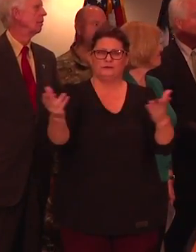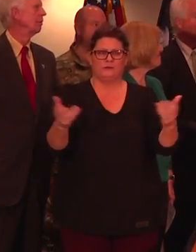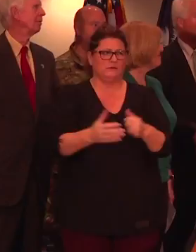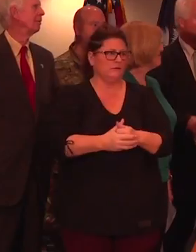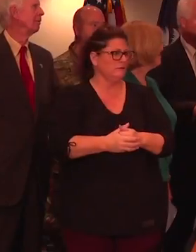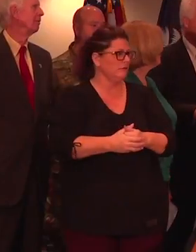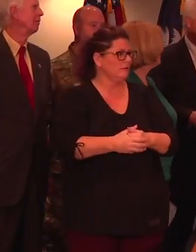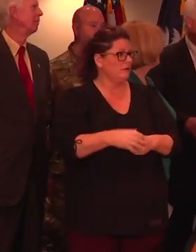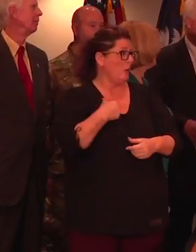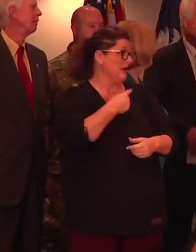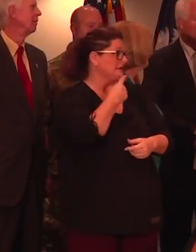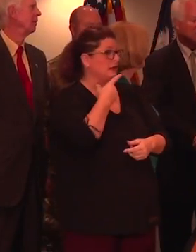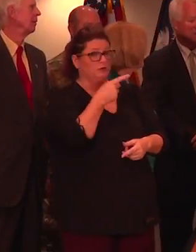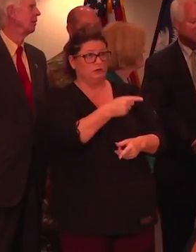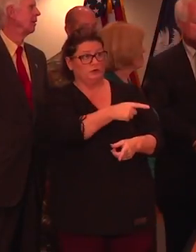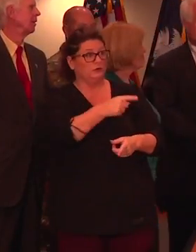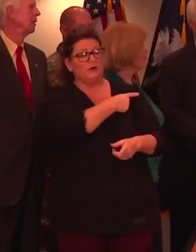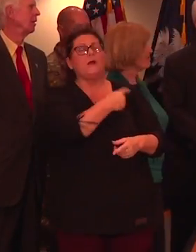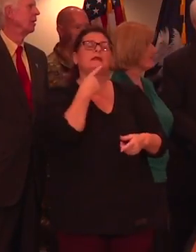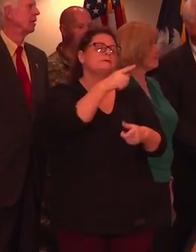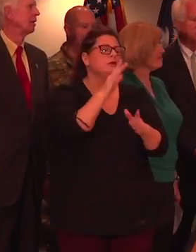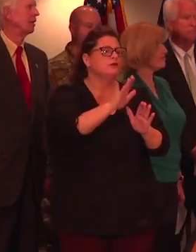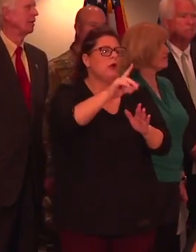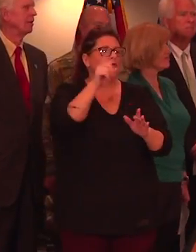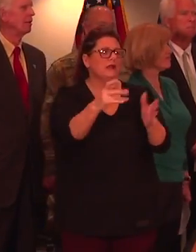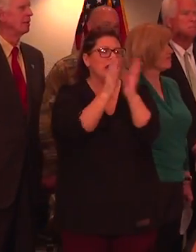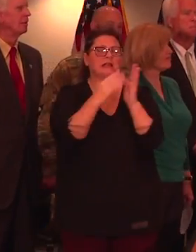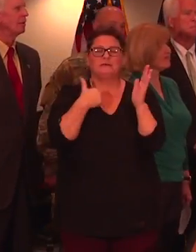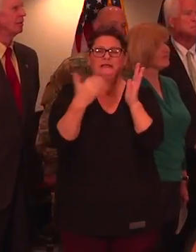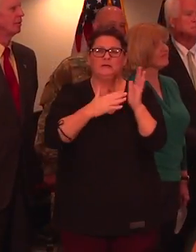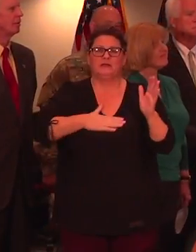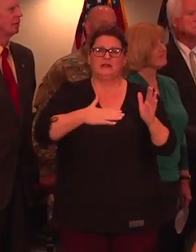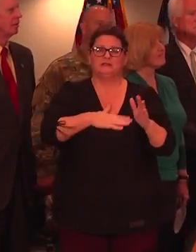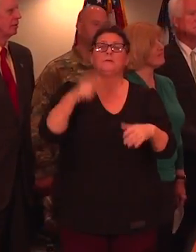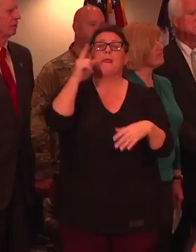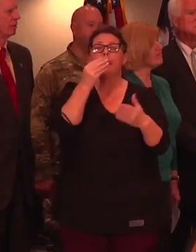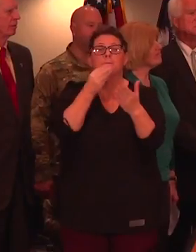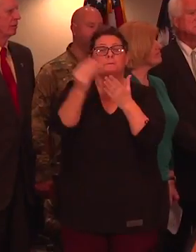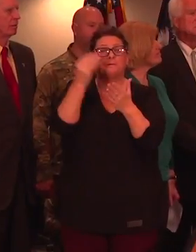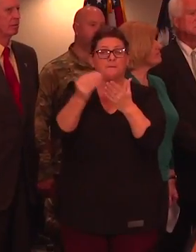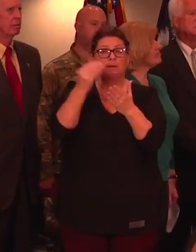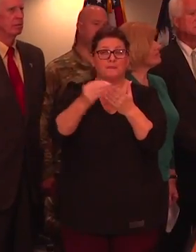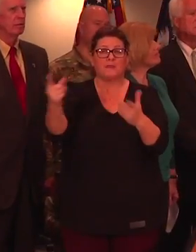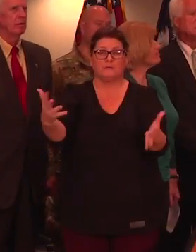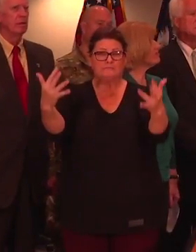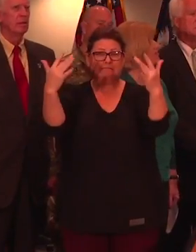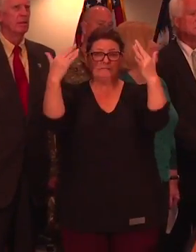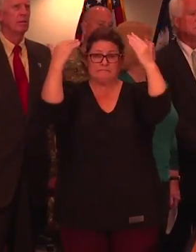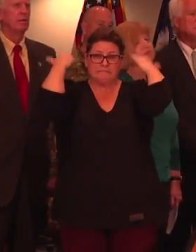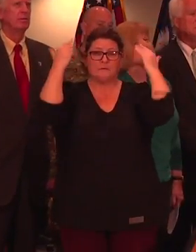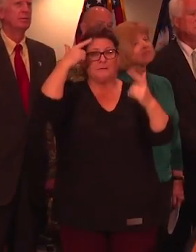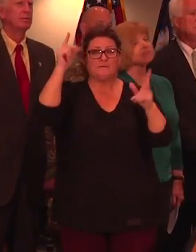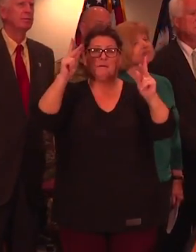That would be for you. Go ahead. Could you repeat the question, please? Grocery stores are overwhelmed right now with shoppers, panic